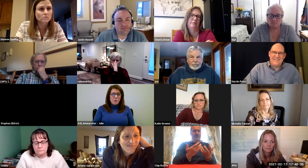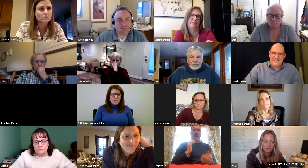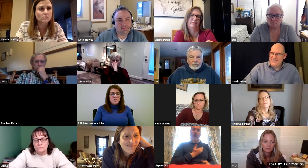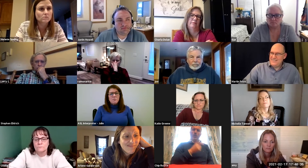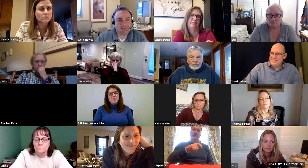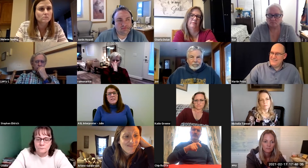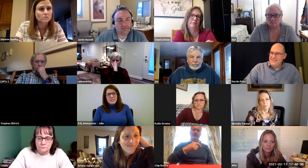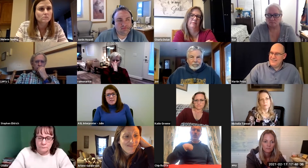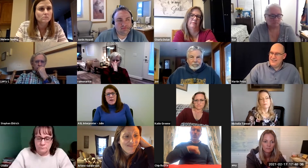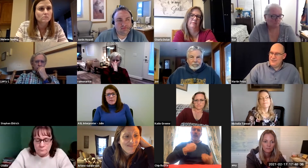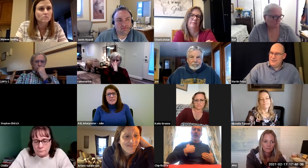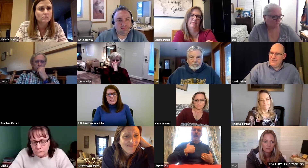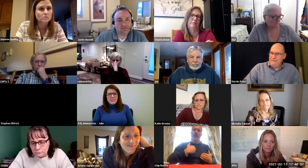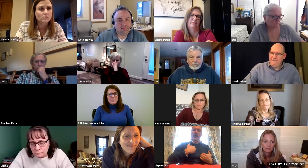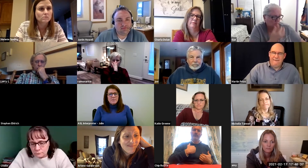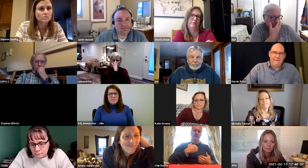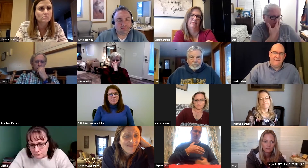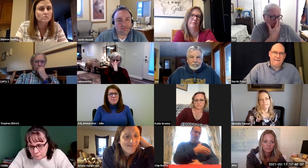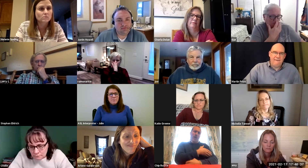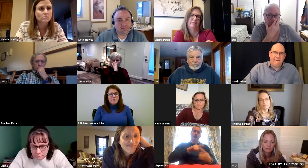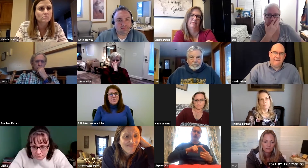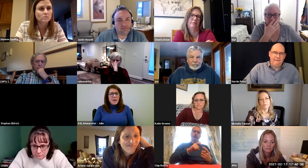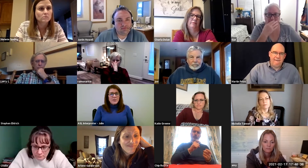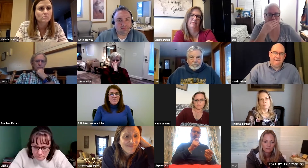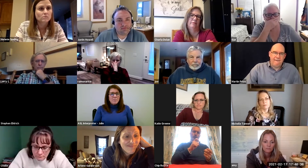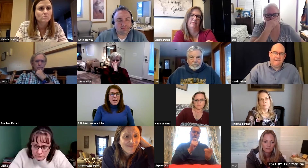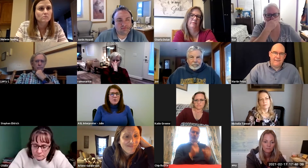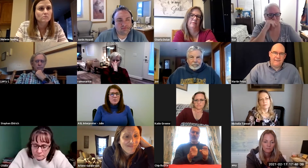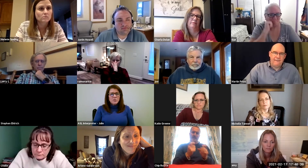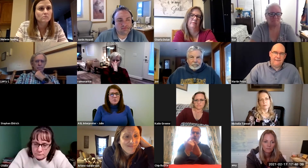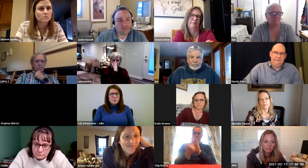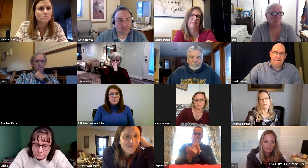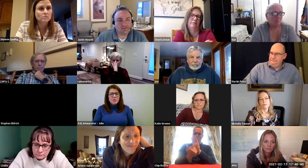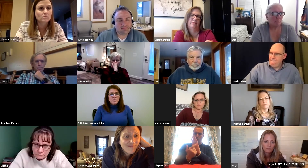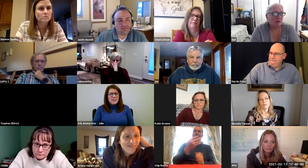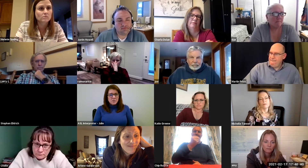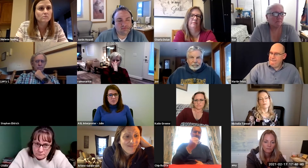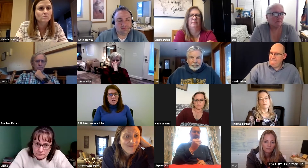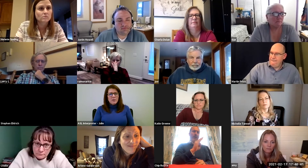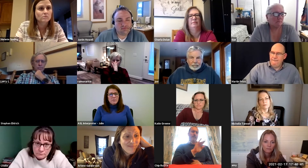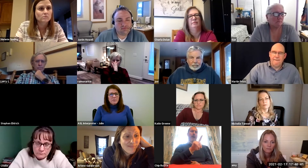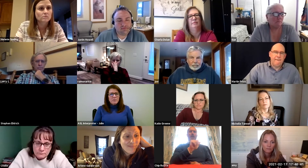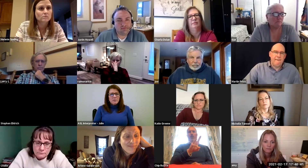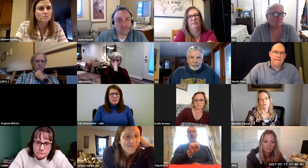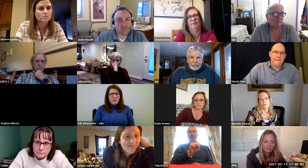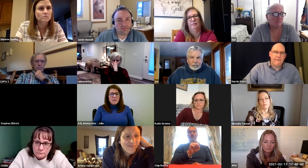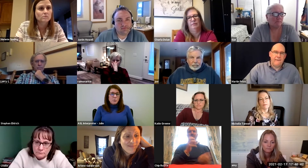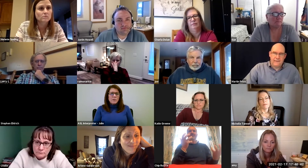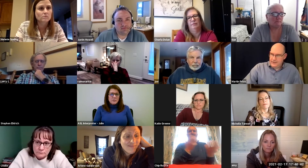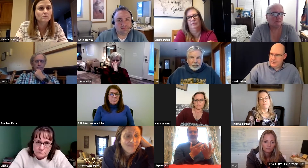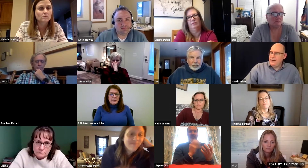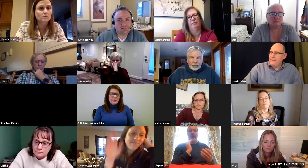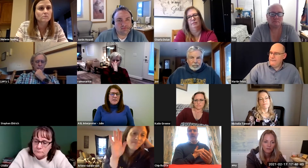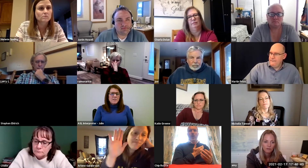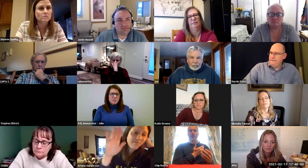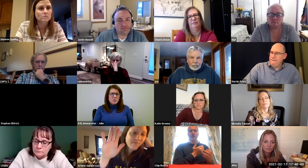also important to fit our needs. And we have the power to change the law as well